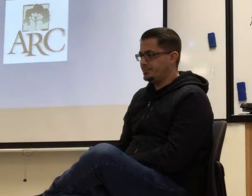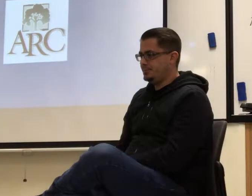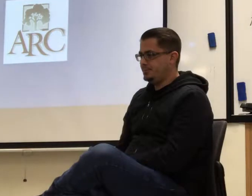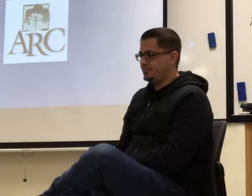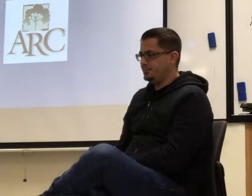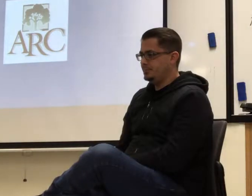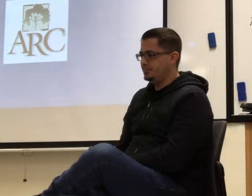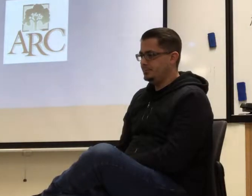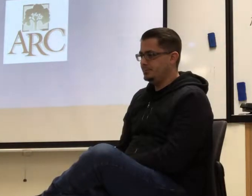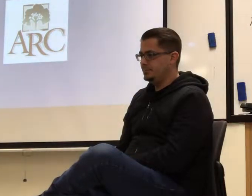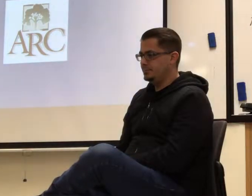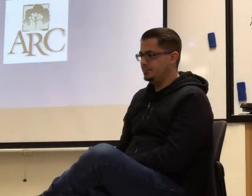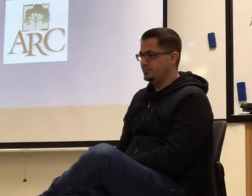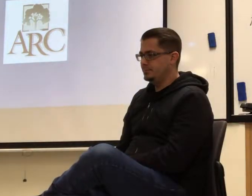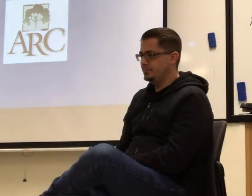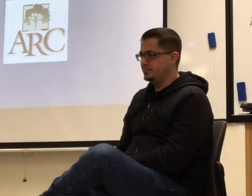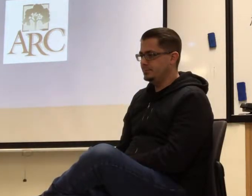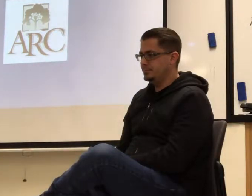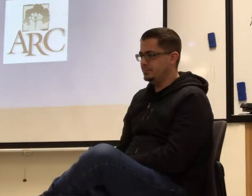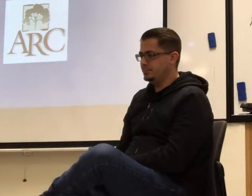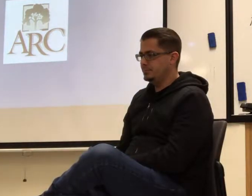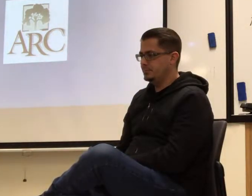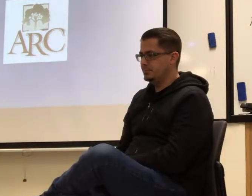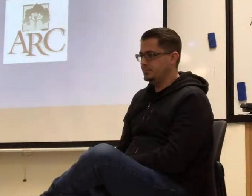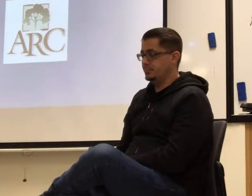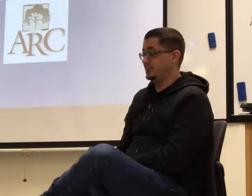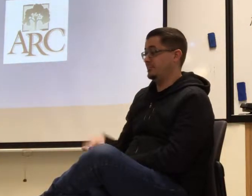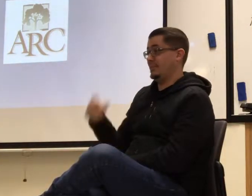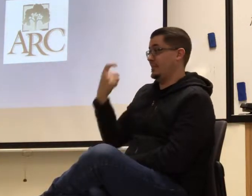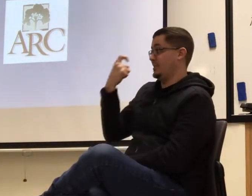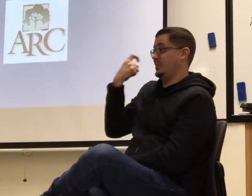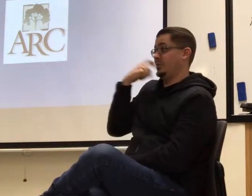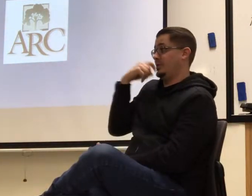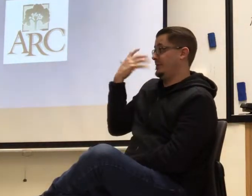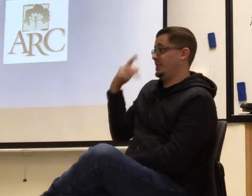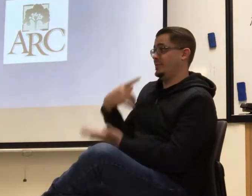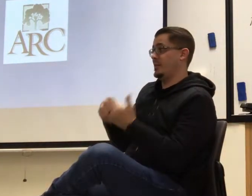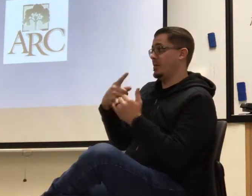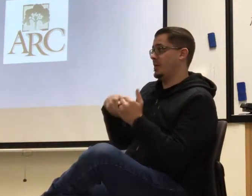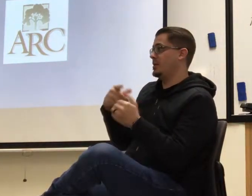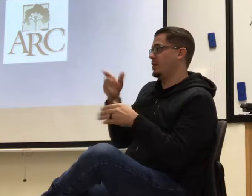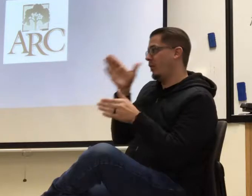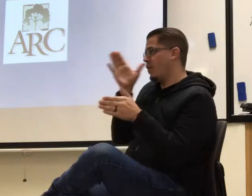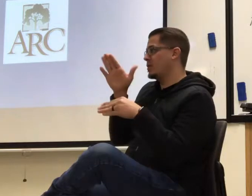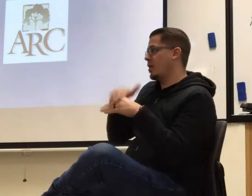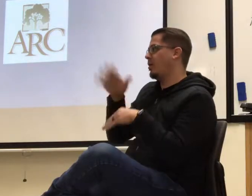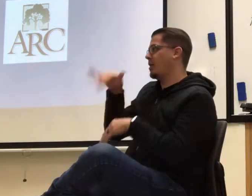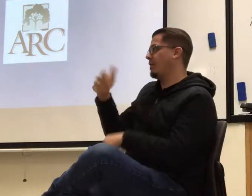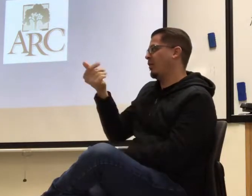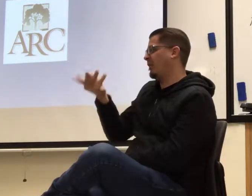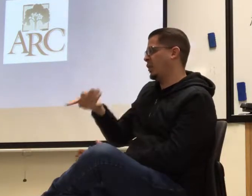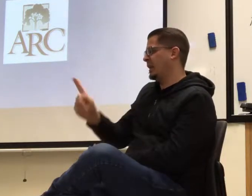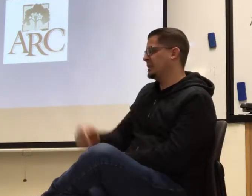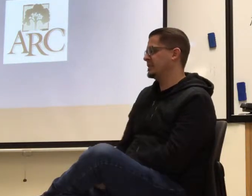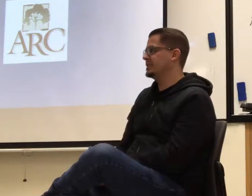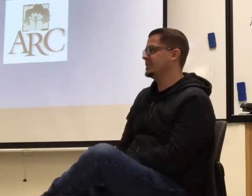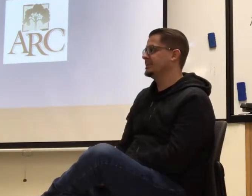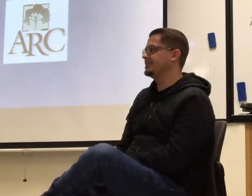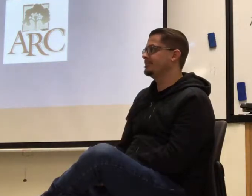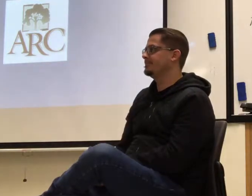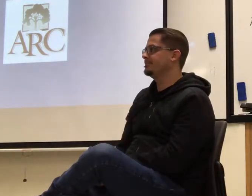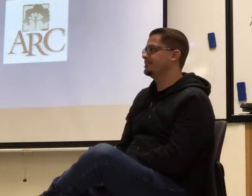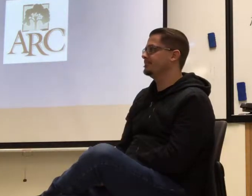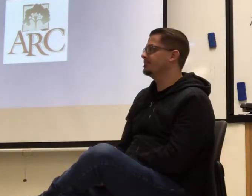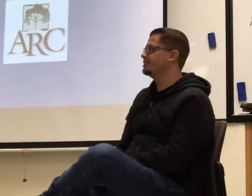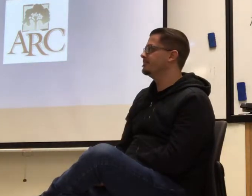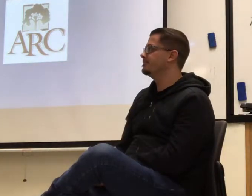There's different things I just got done talking about. So work on that for a couple minutes. We'll check back in. Write